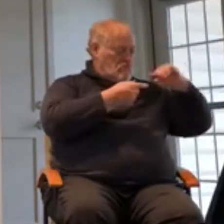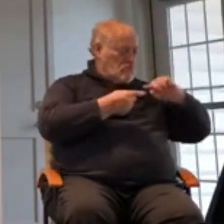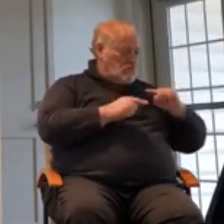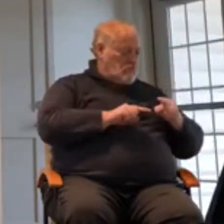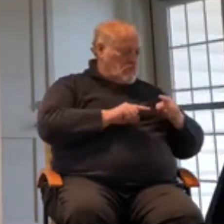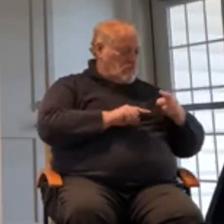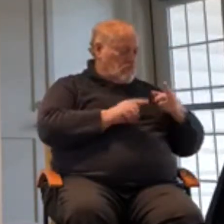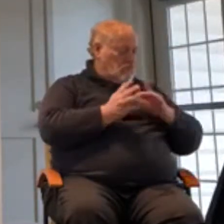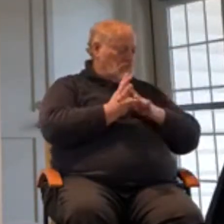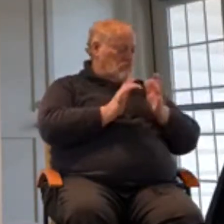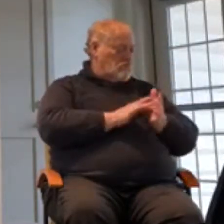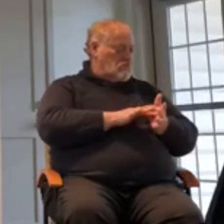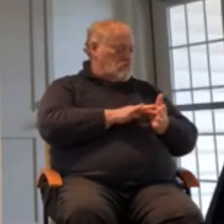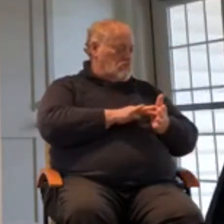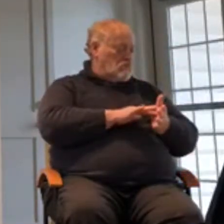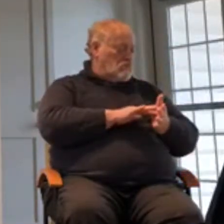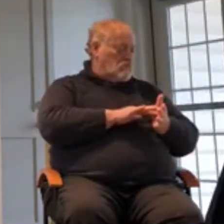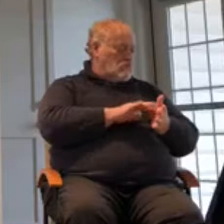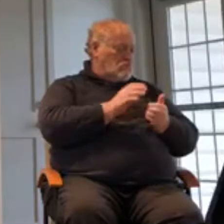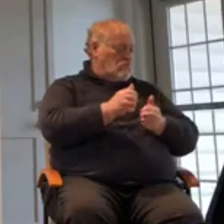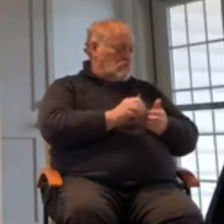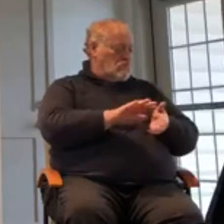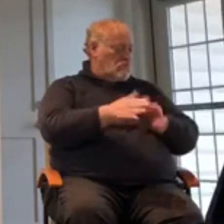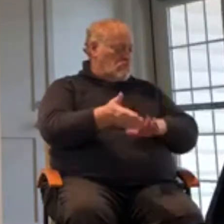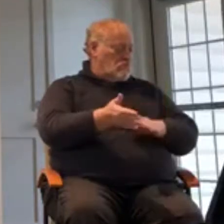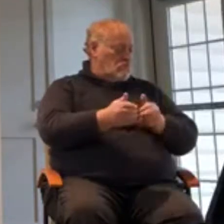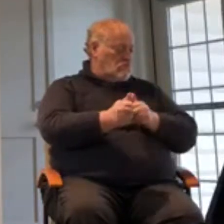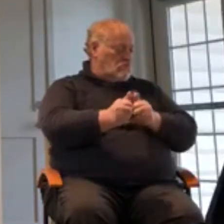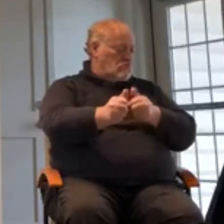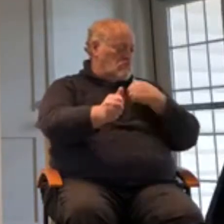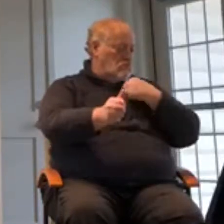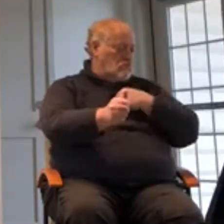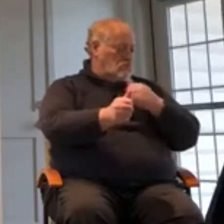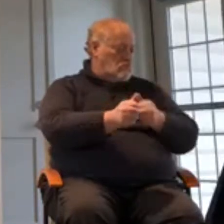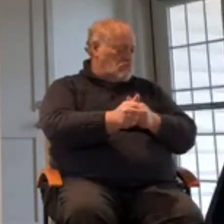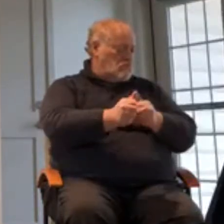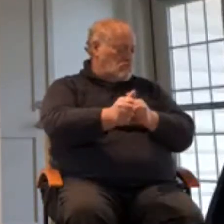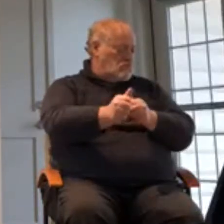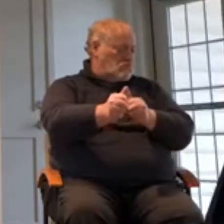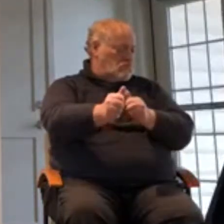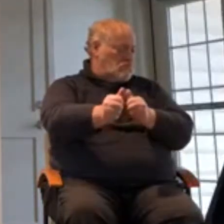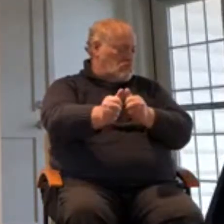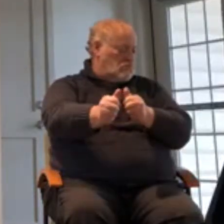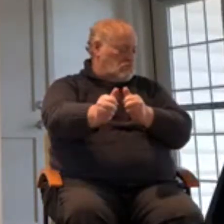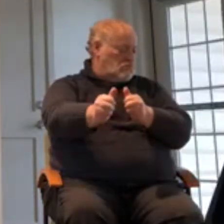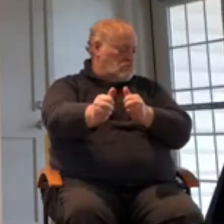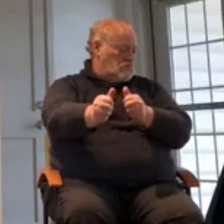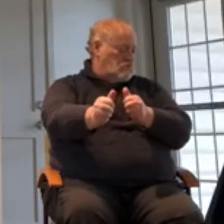For me, who live to